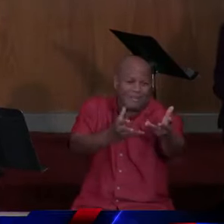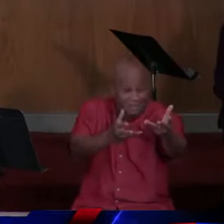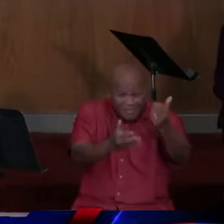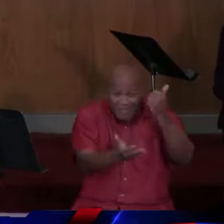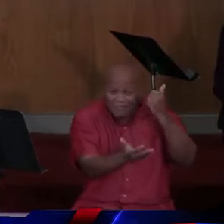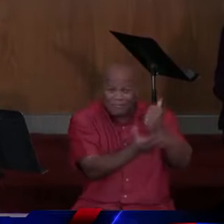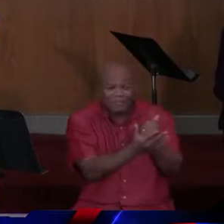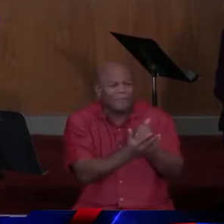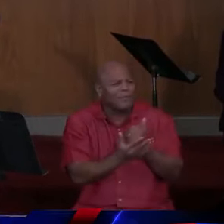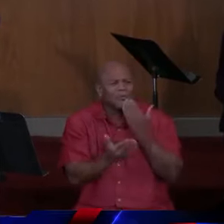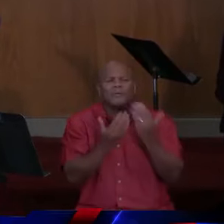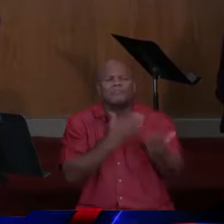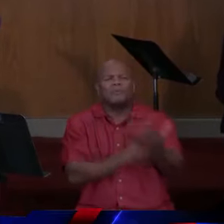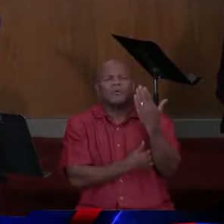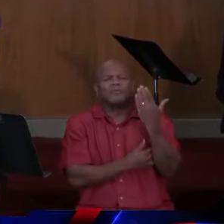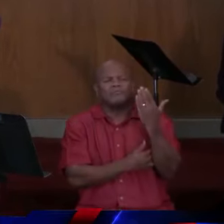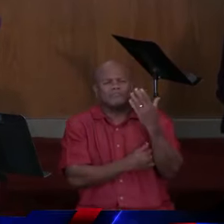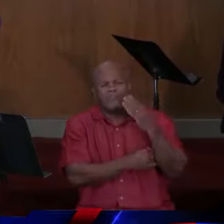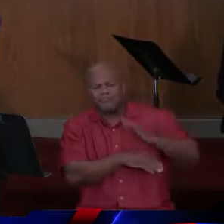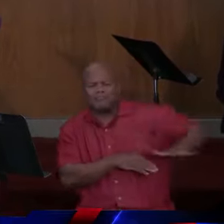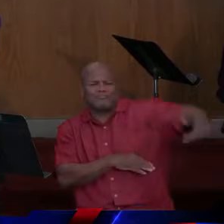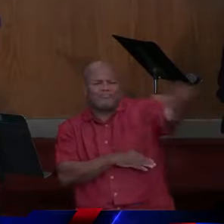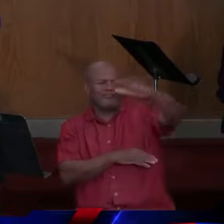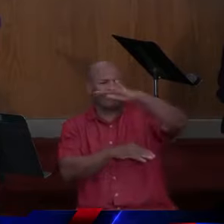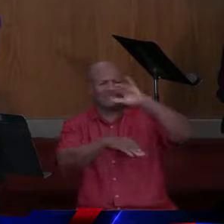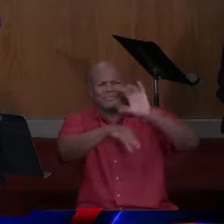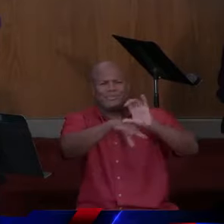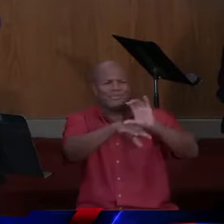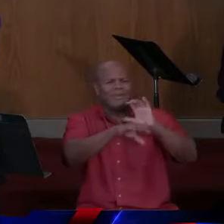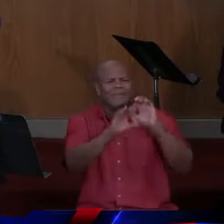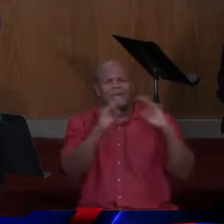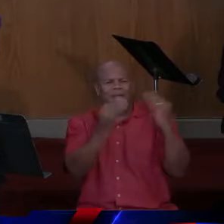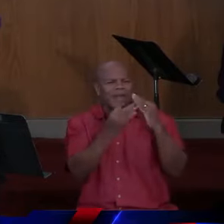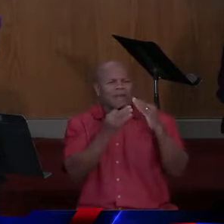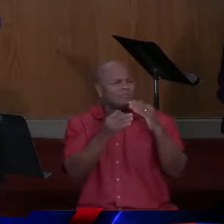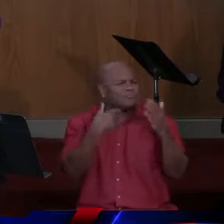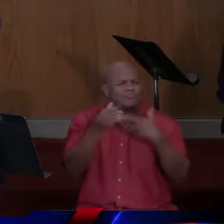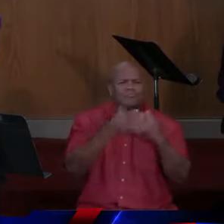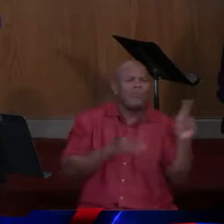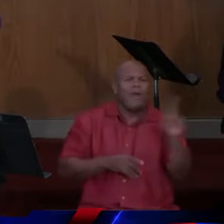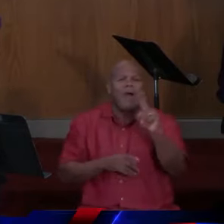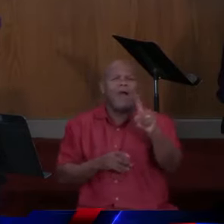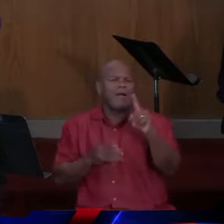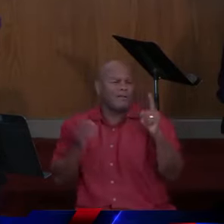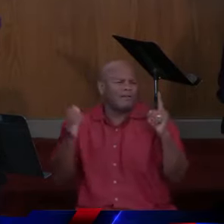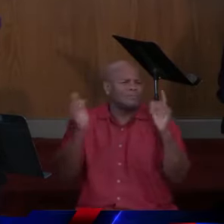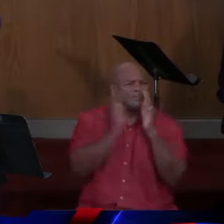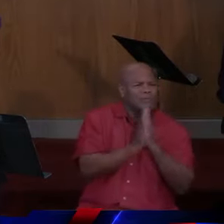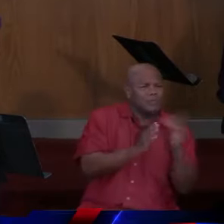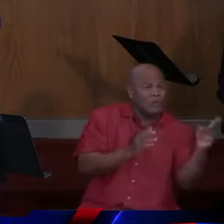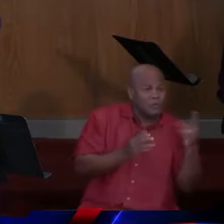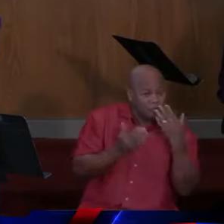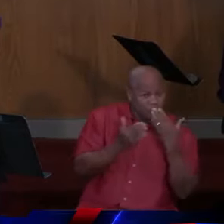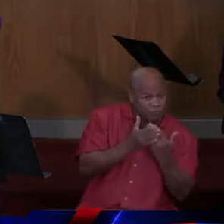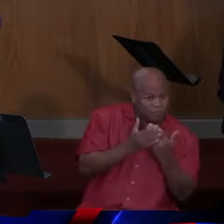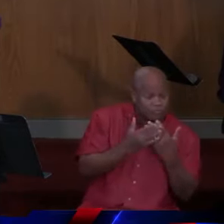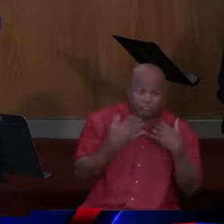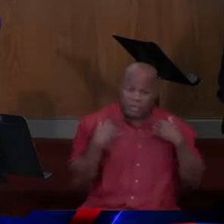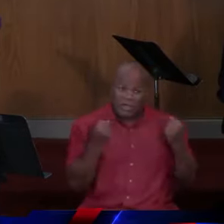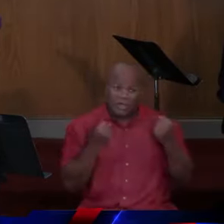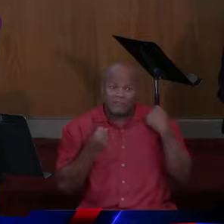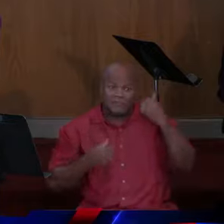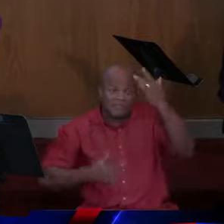morning to our entire church family, wherever you are. I pray that you're well, that you're safe. I pray that if you've been ill, that you